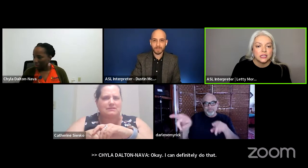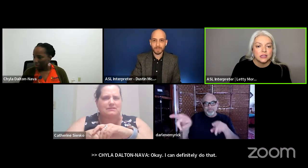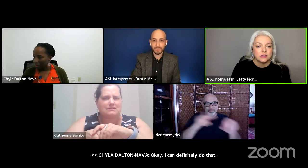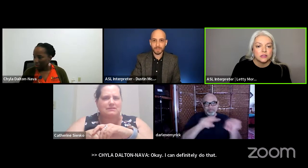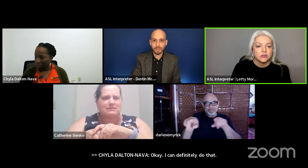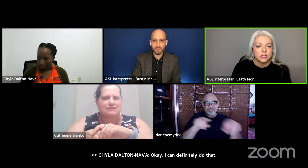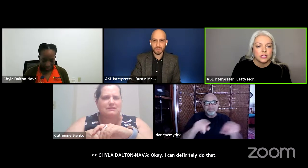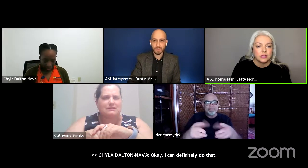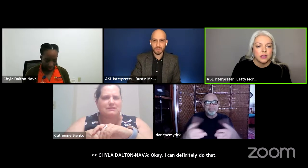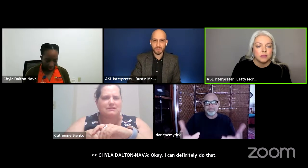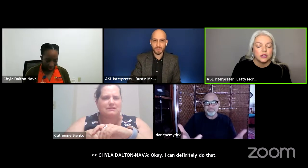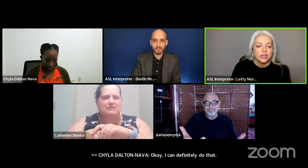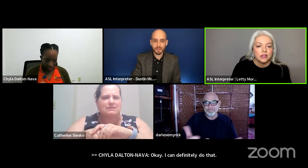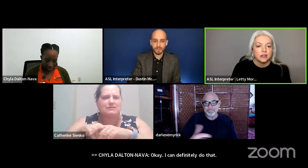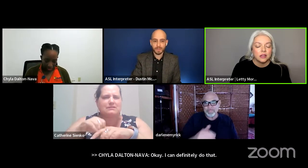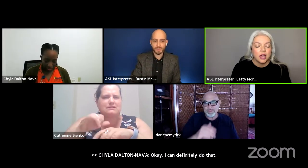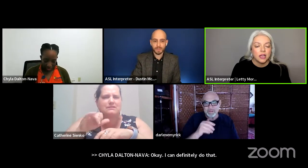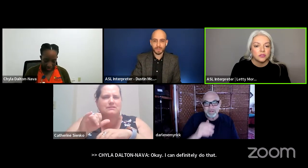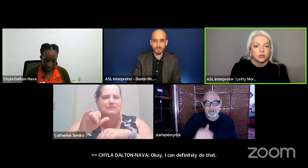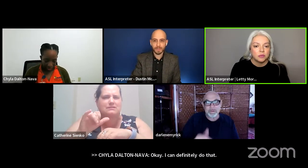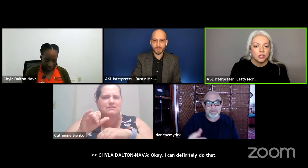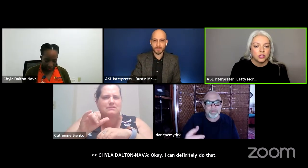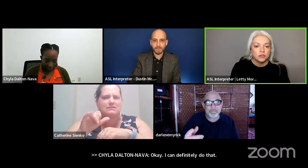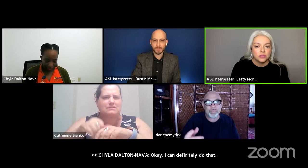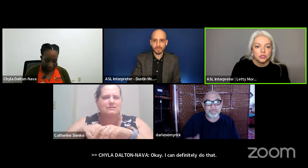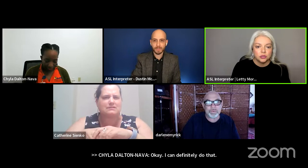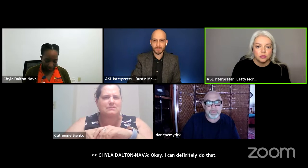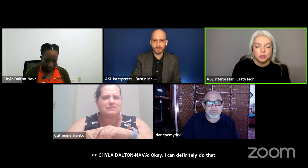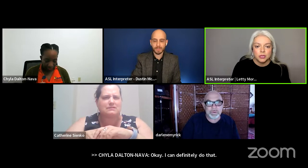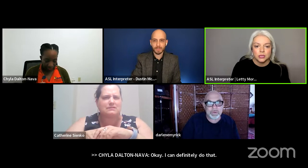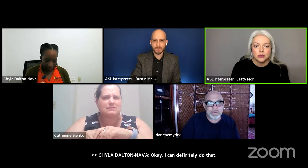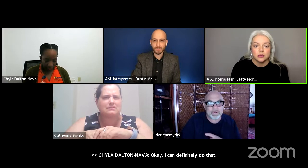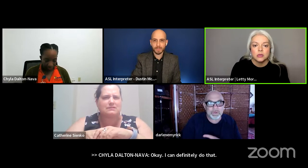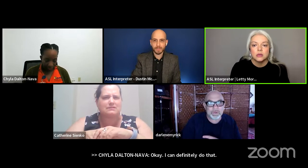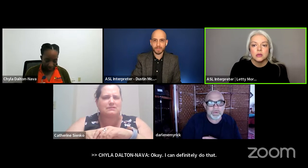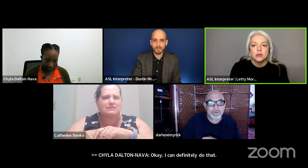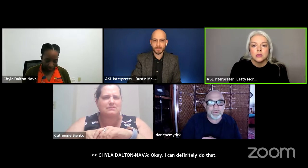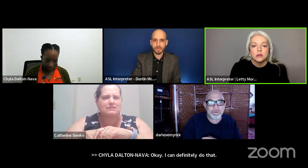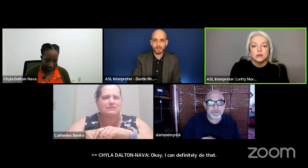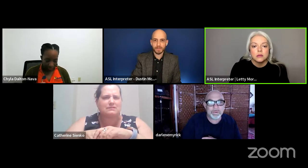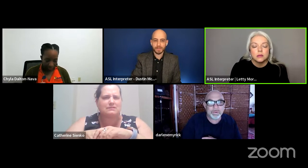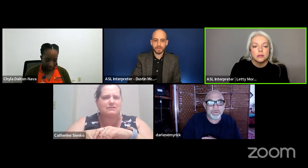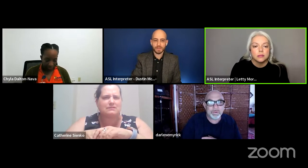can see the screen. I'm looking at the live stream on YouTube, but